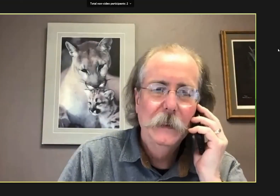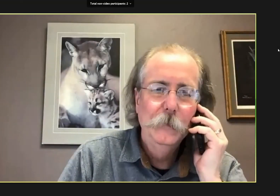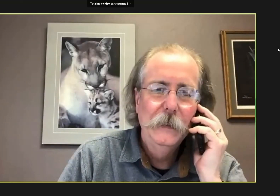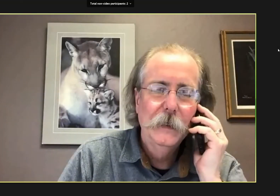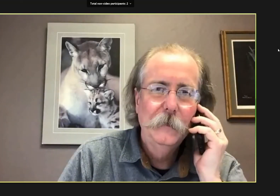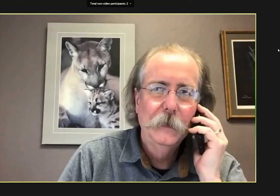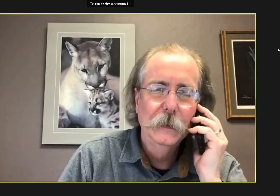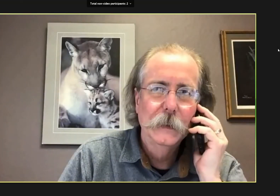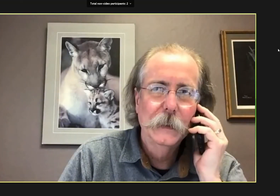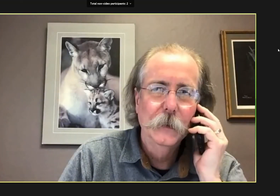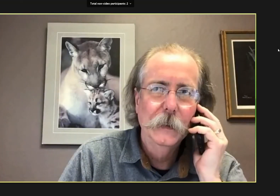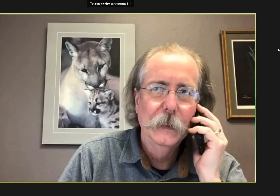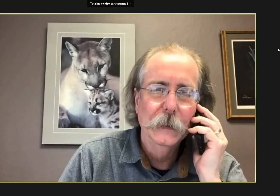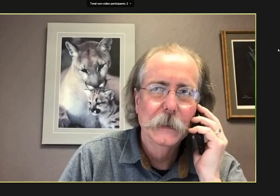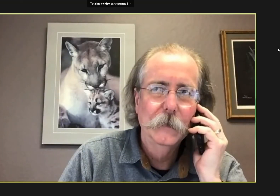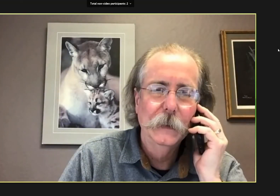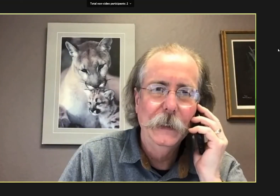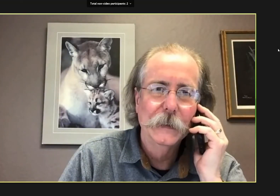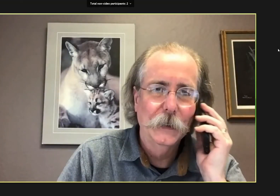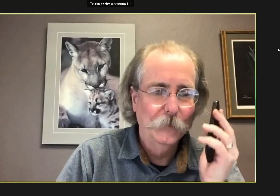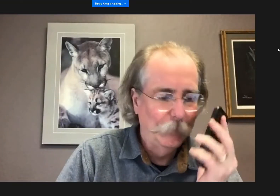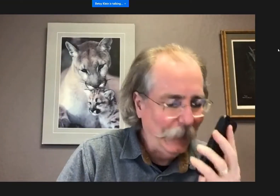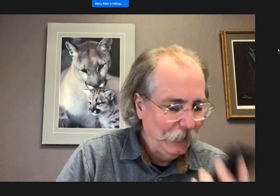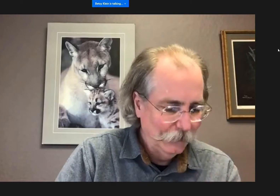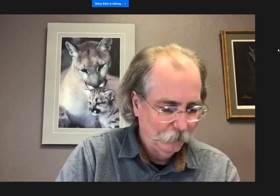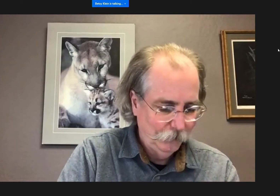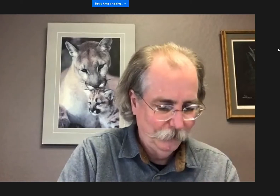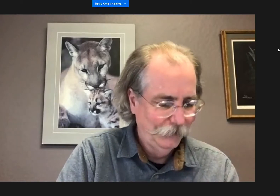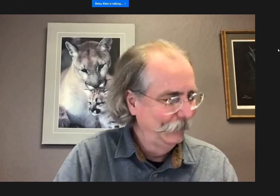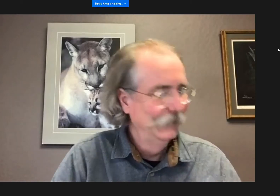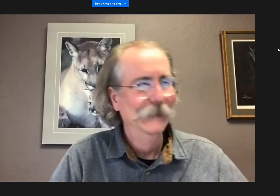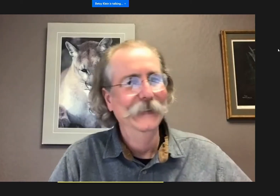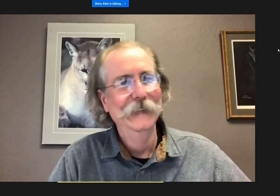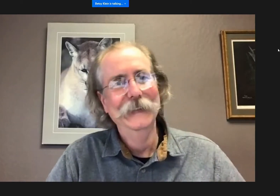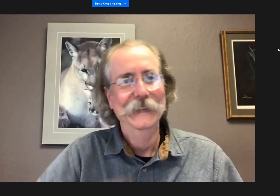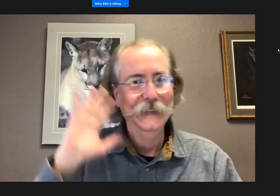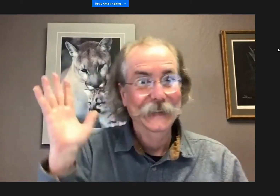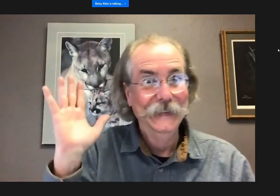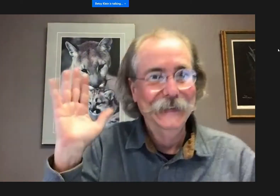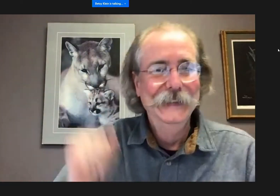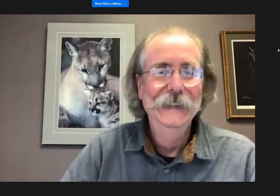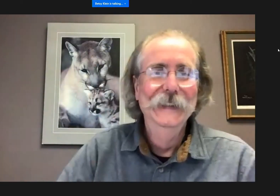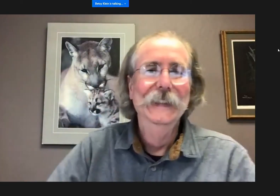I'm about a minute off on the Sedona things. Hi, Fred.